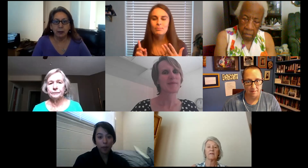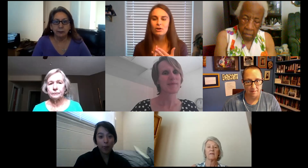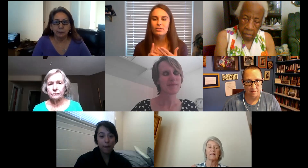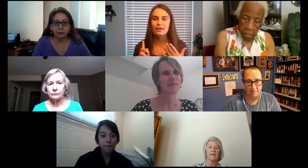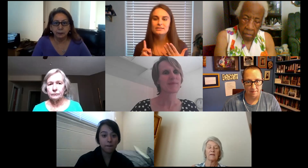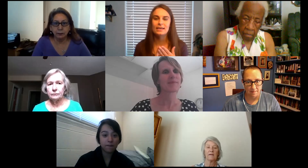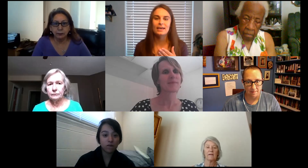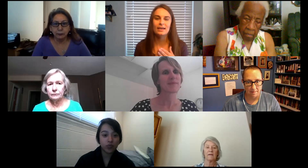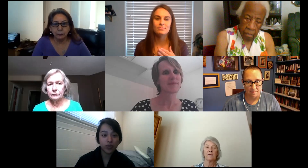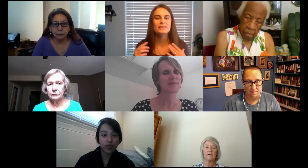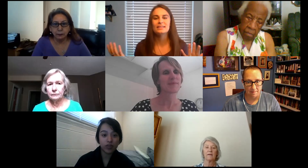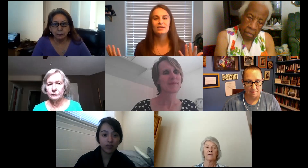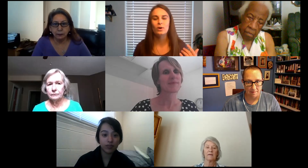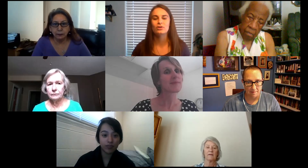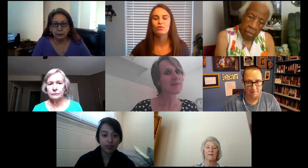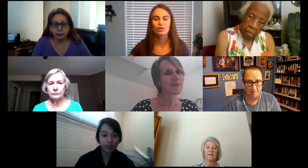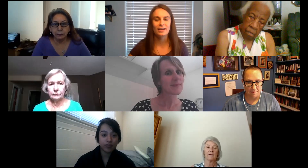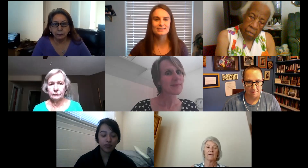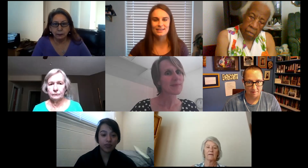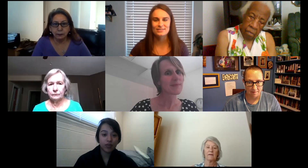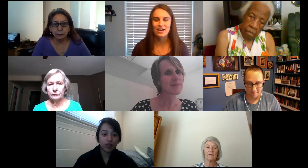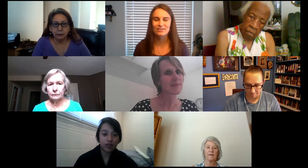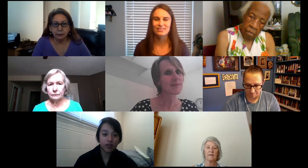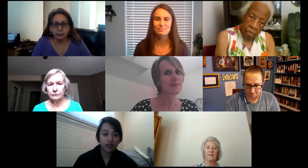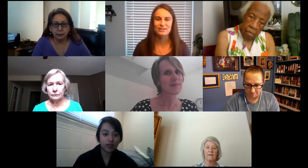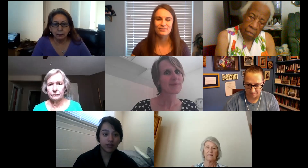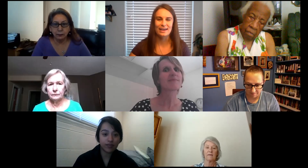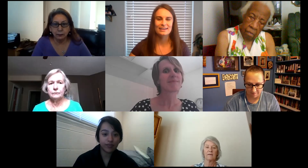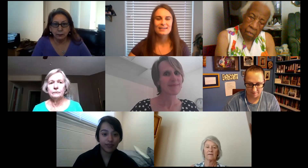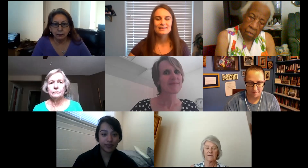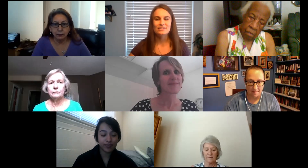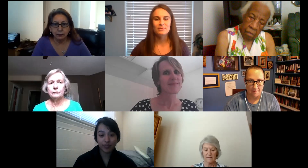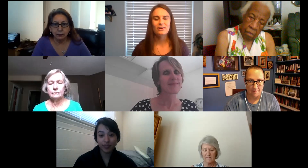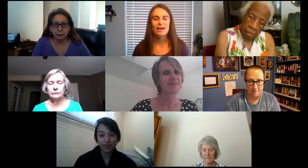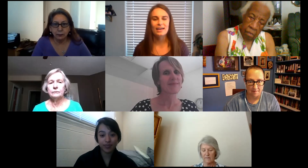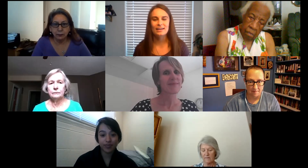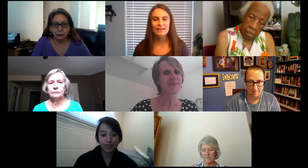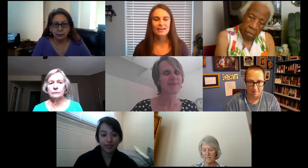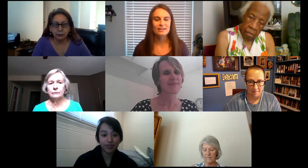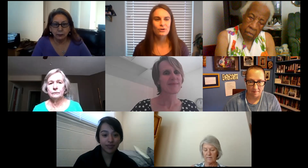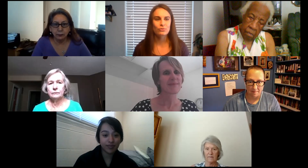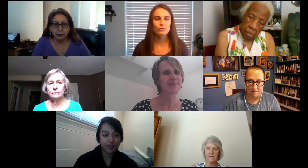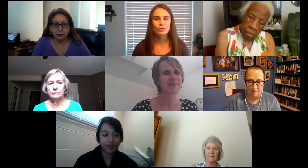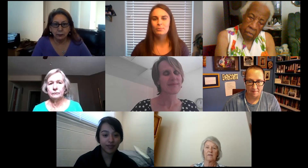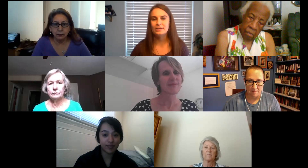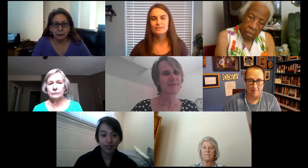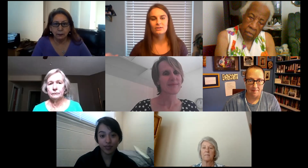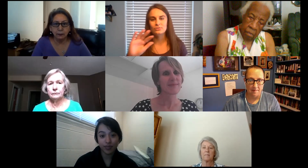name, pronouns, and basically what their role is in DACU, that'd be great. So I'm going to go ahead and go through based on who's